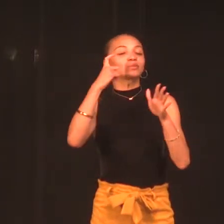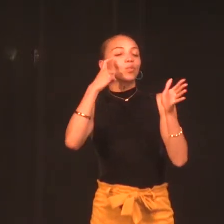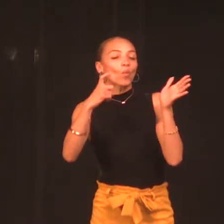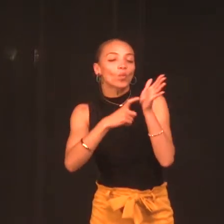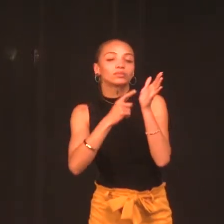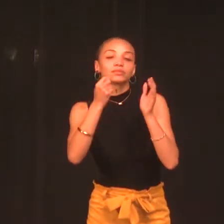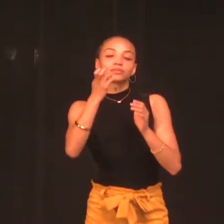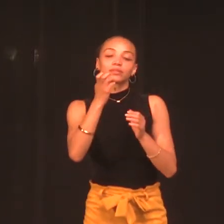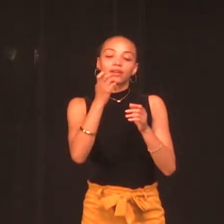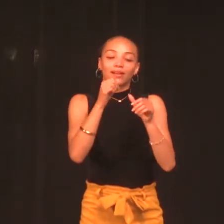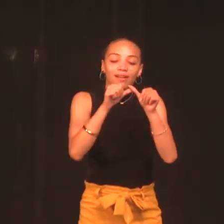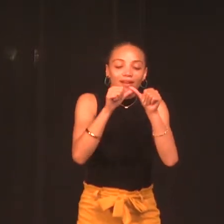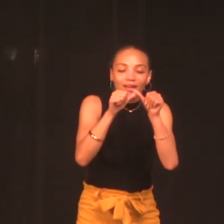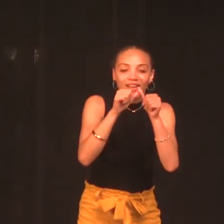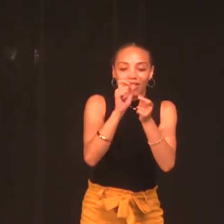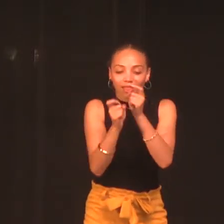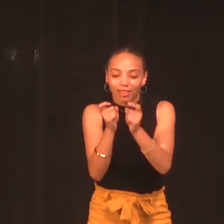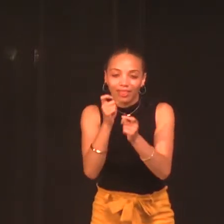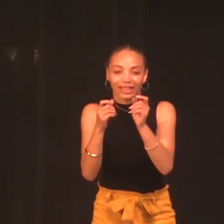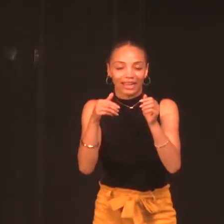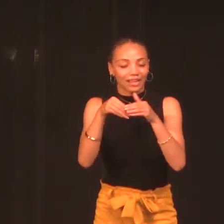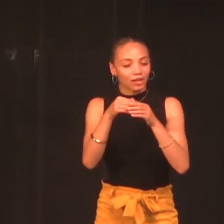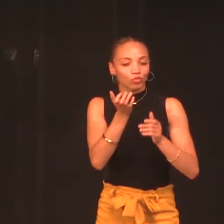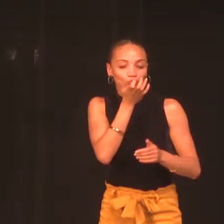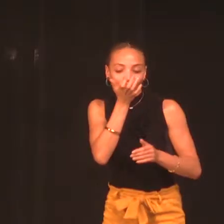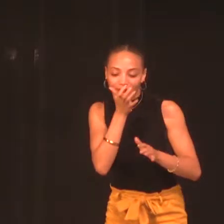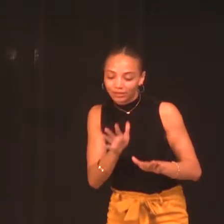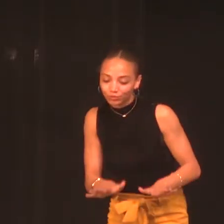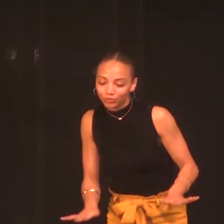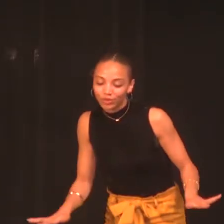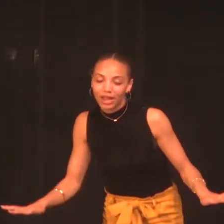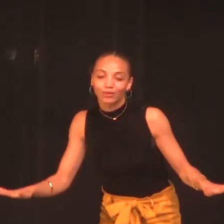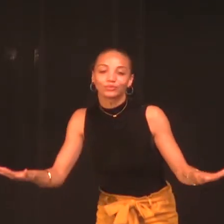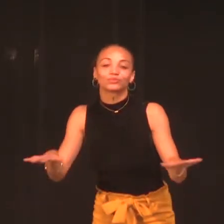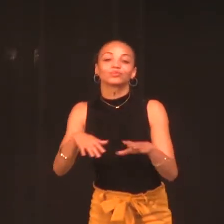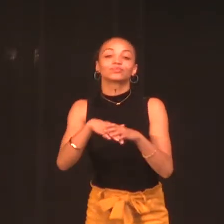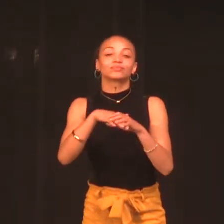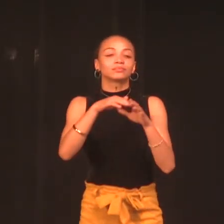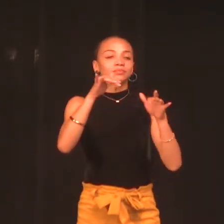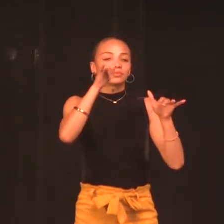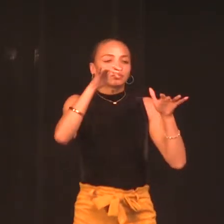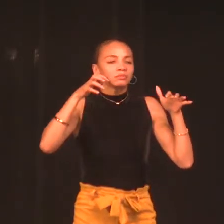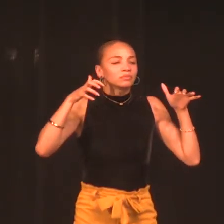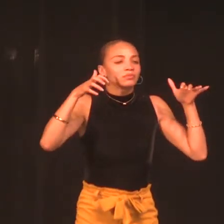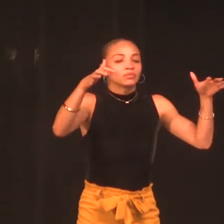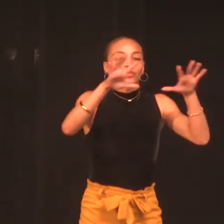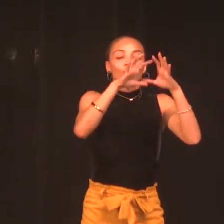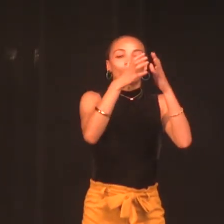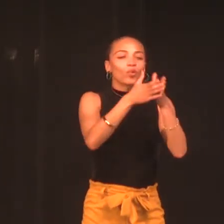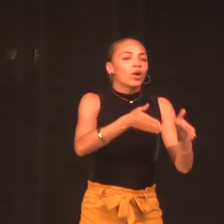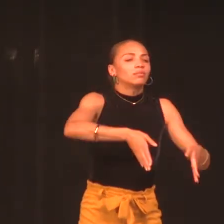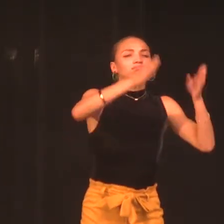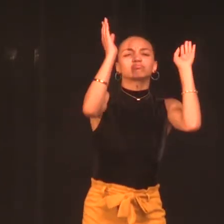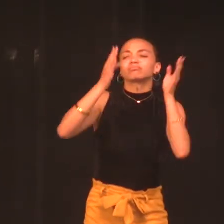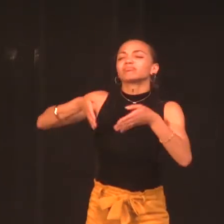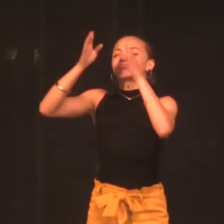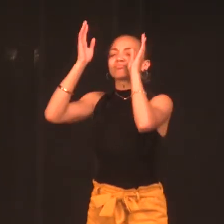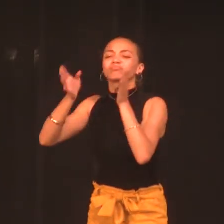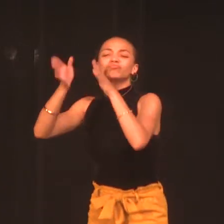As you go out into this world, I want you to notice those constant changes, even in the grass around you as it grows, in